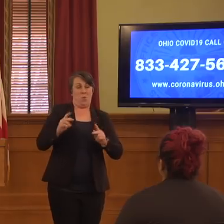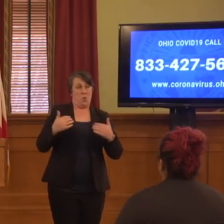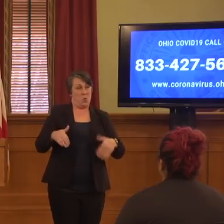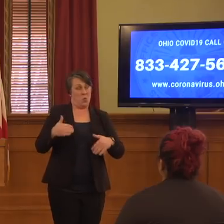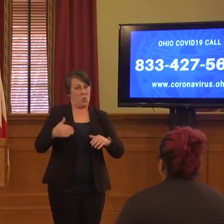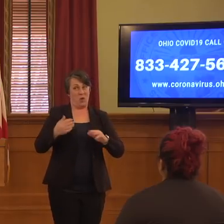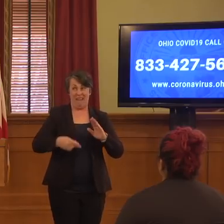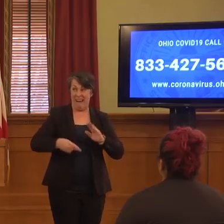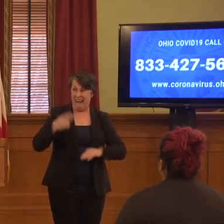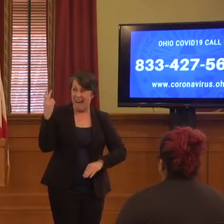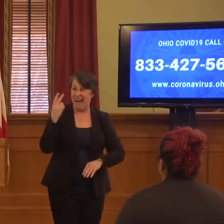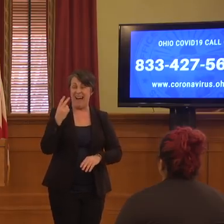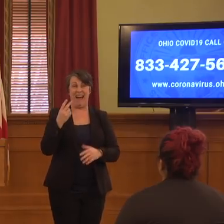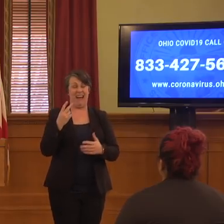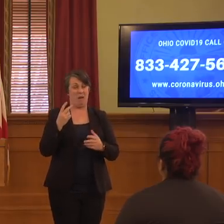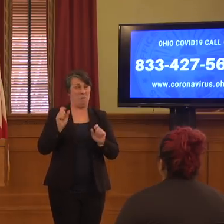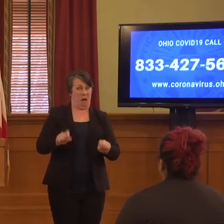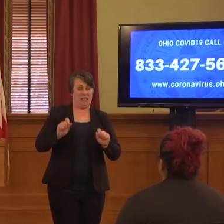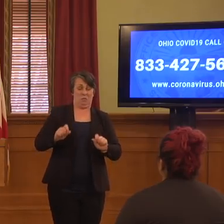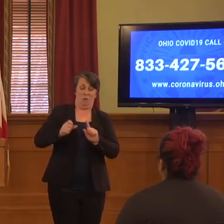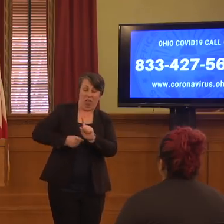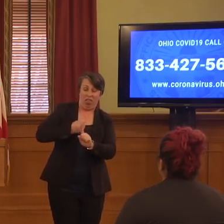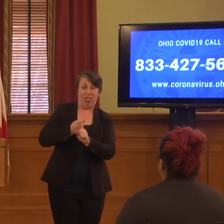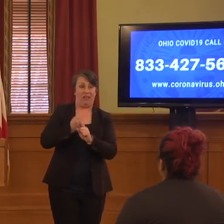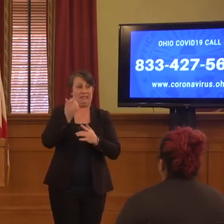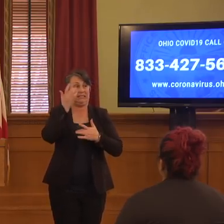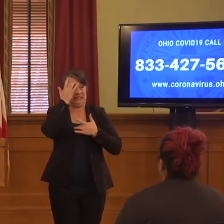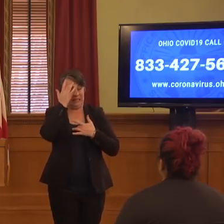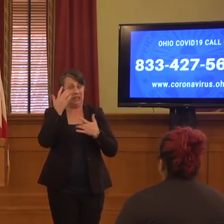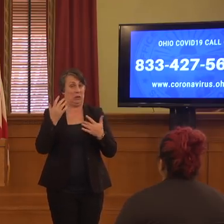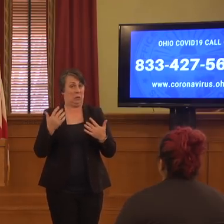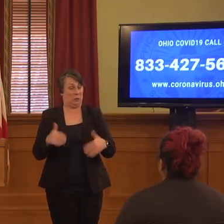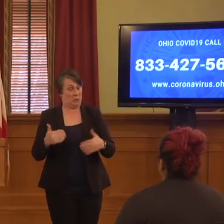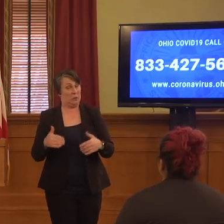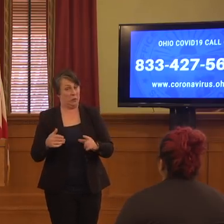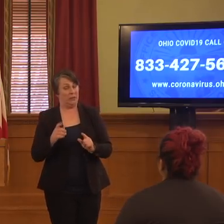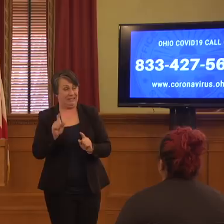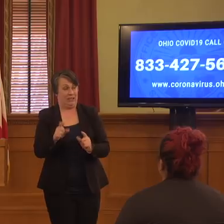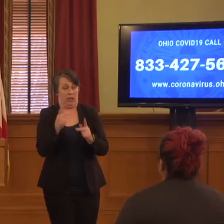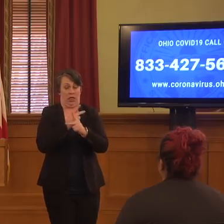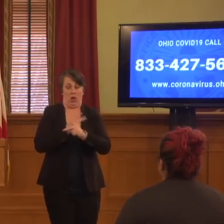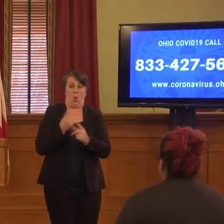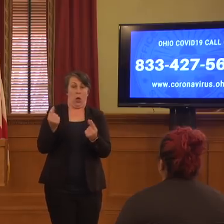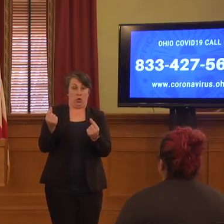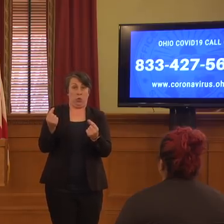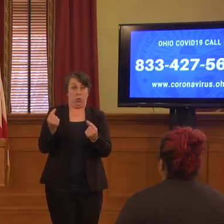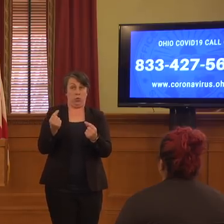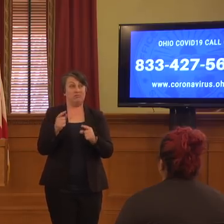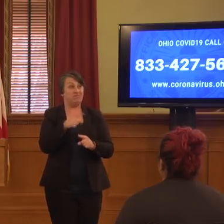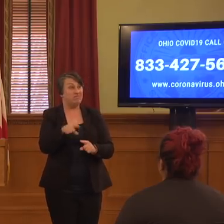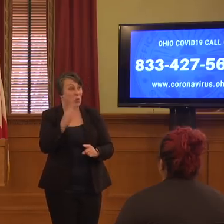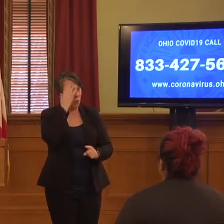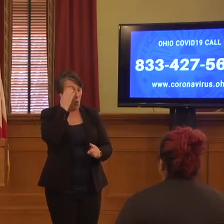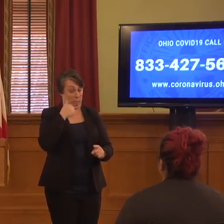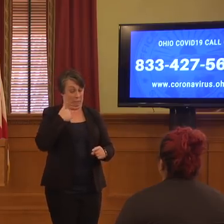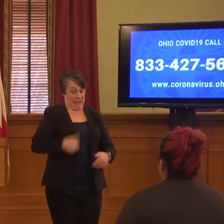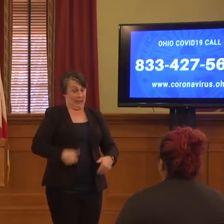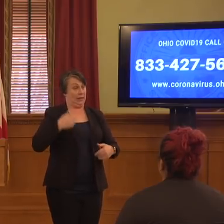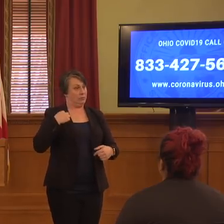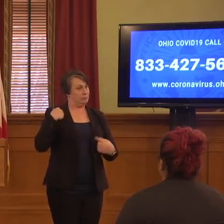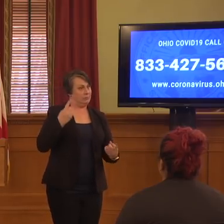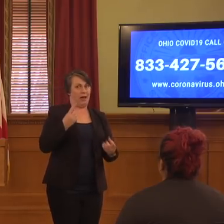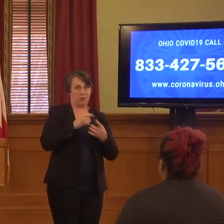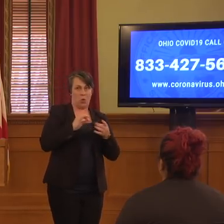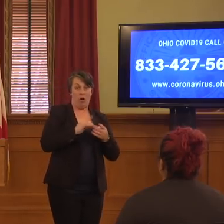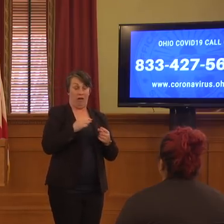know, those of you who know my history, schools were what saved my life. You know, I had times homeless, and school was the one place you can go.